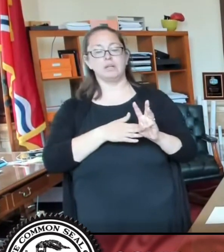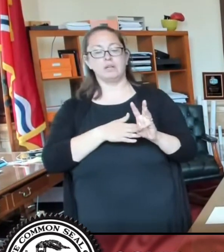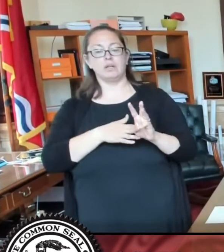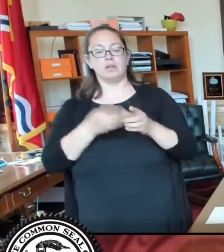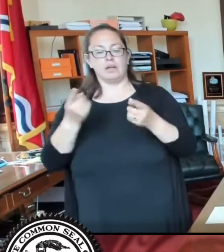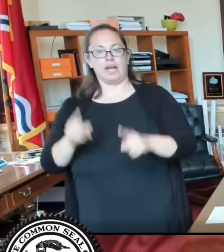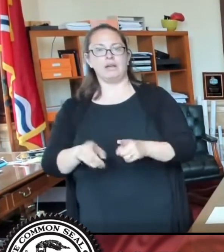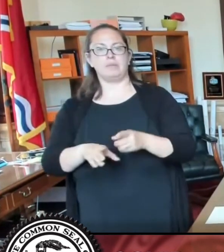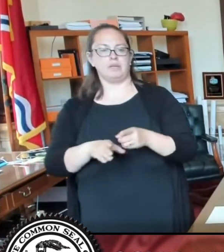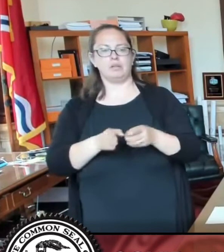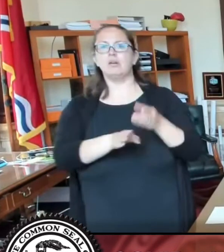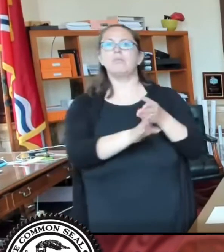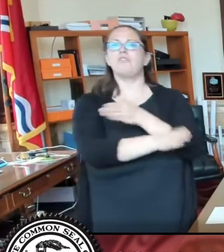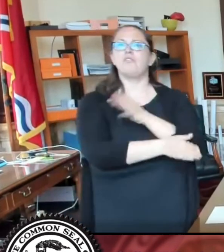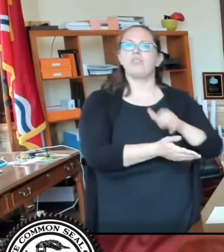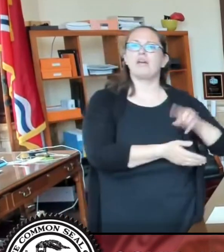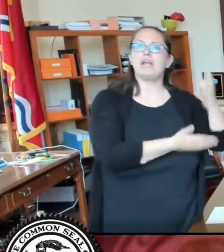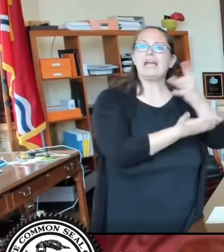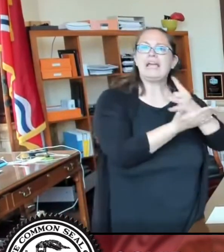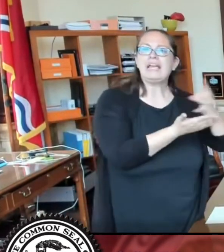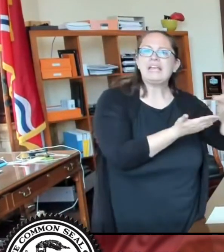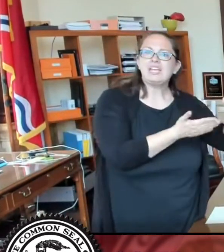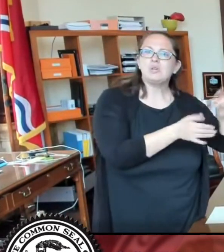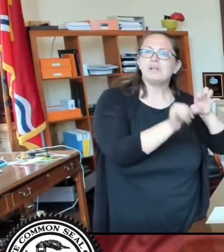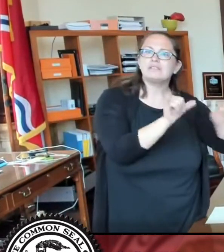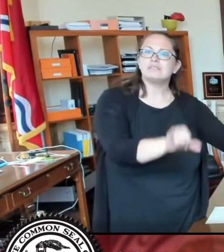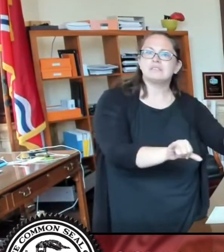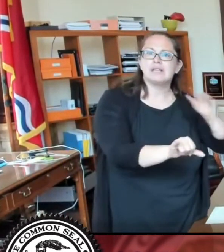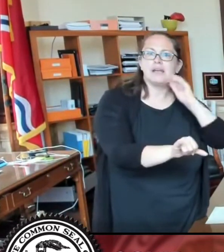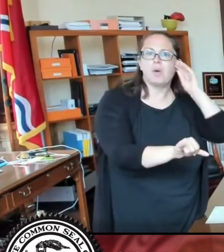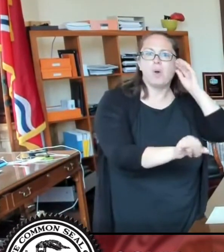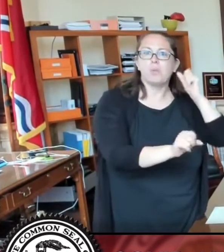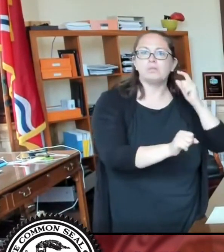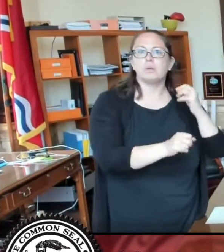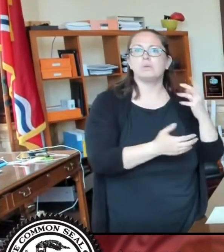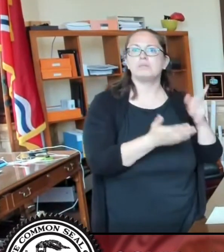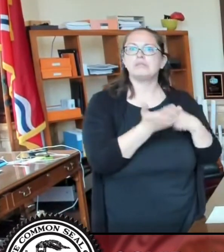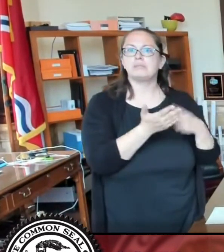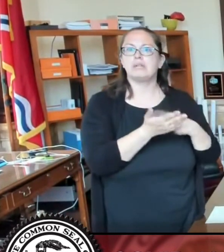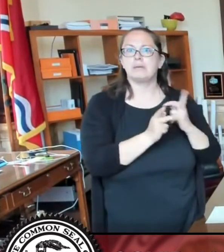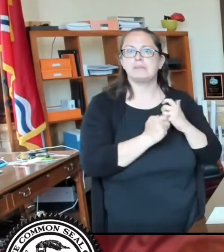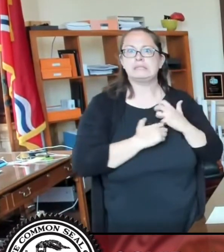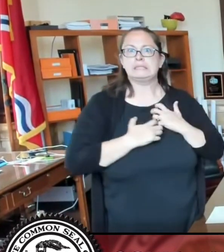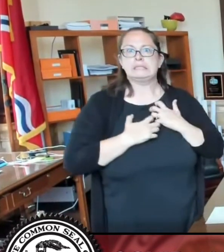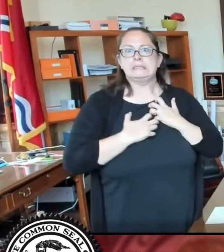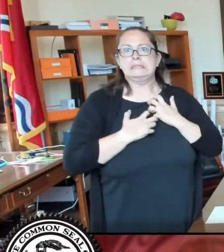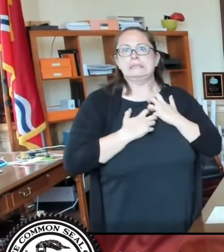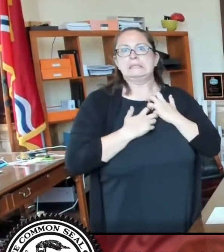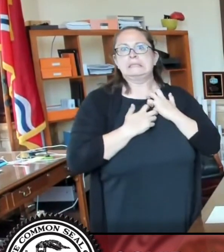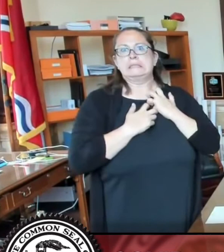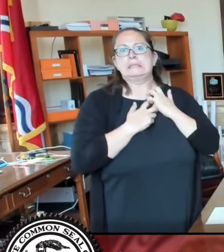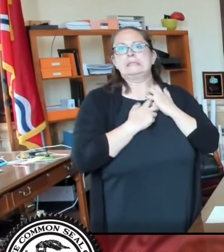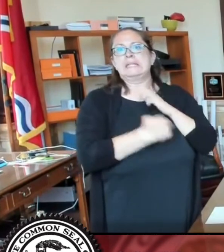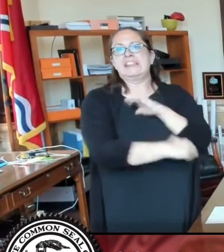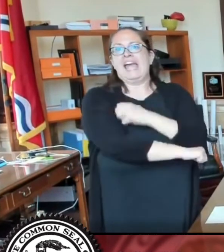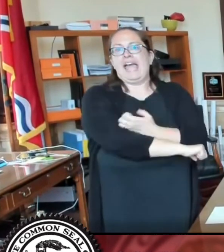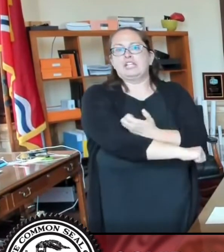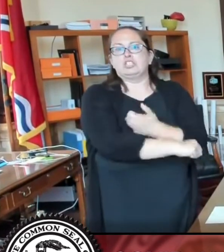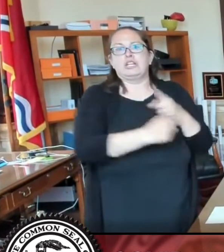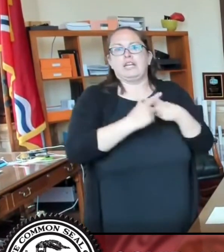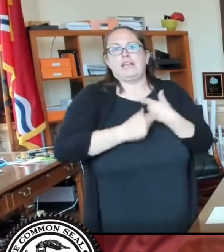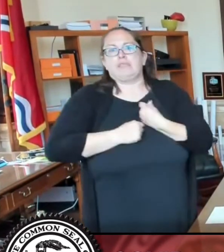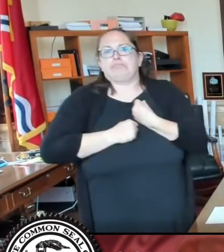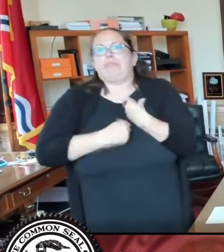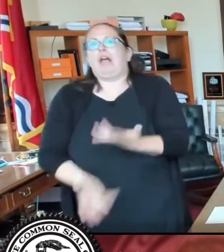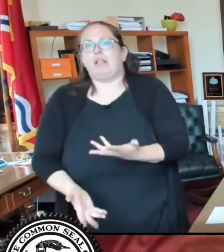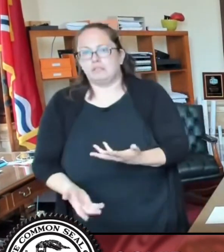order. So there's a lot of pent-up energy sometimes in that. All right, Donna's